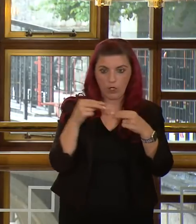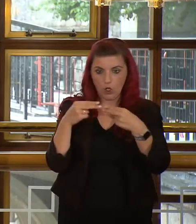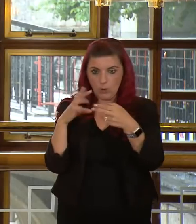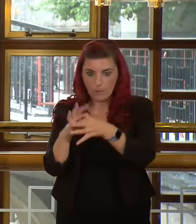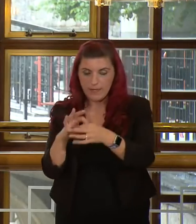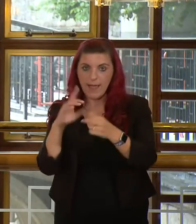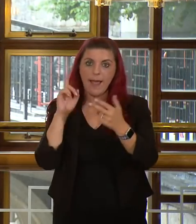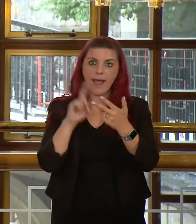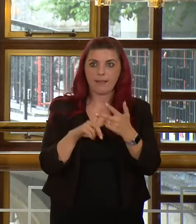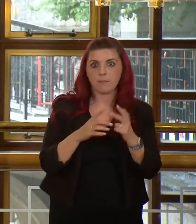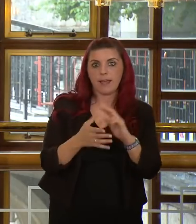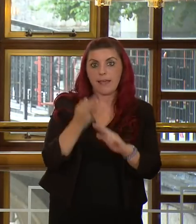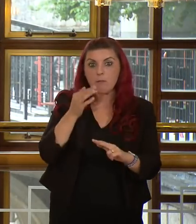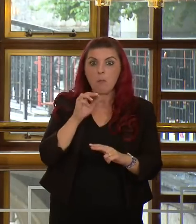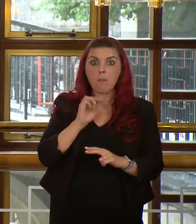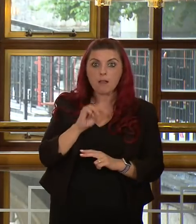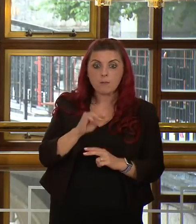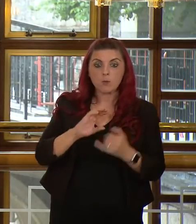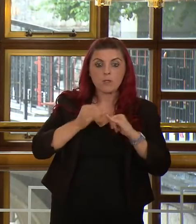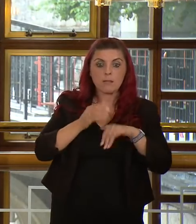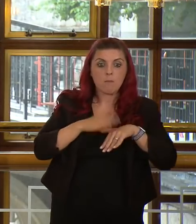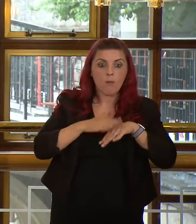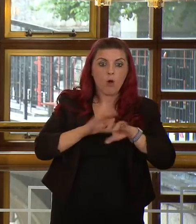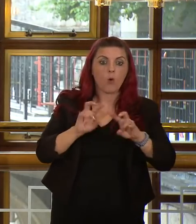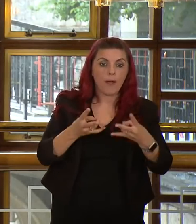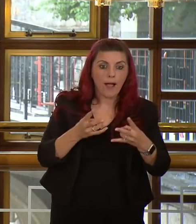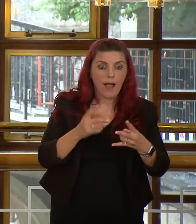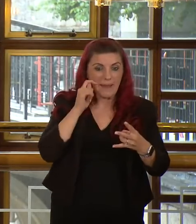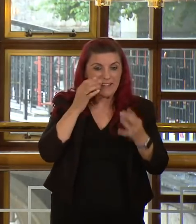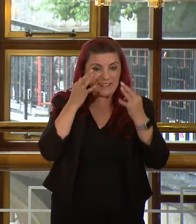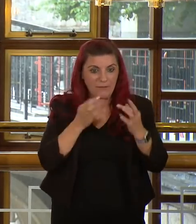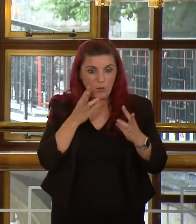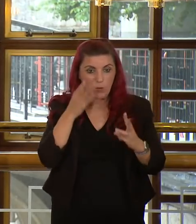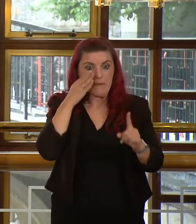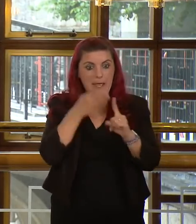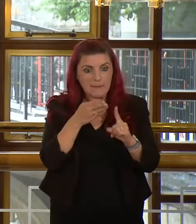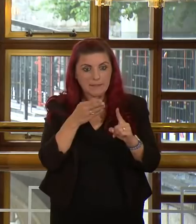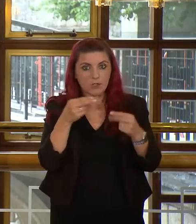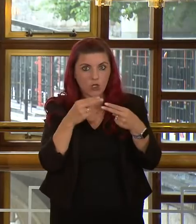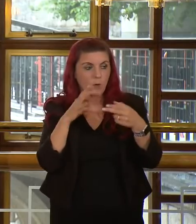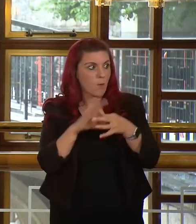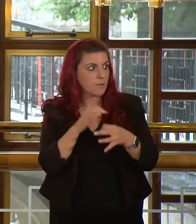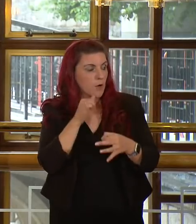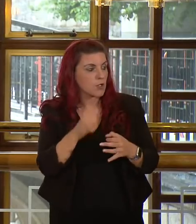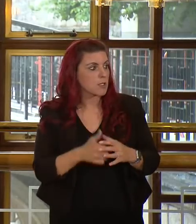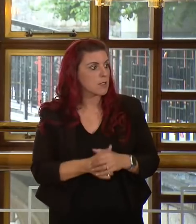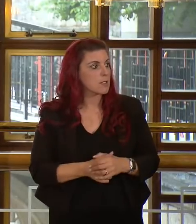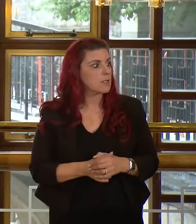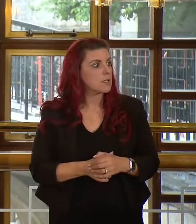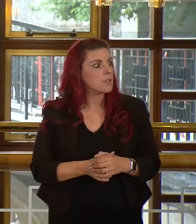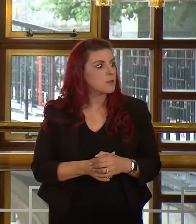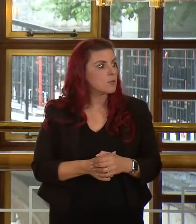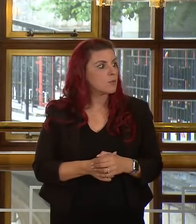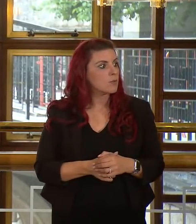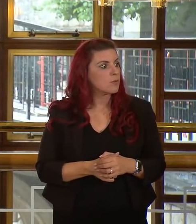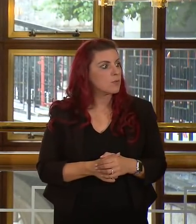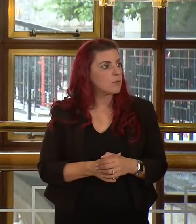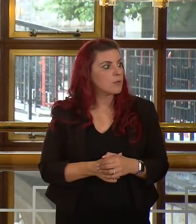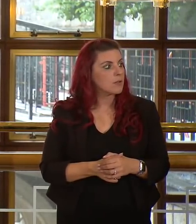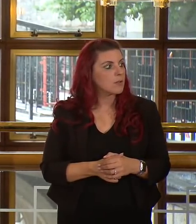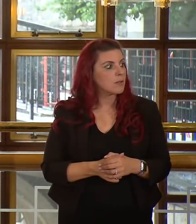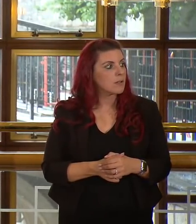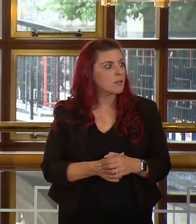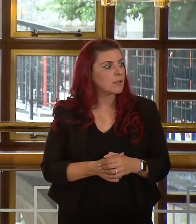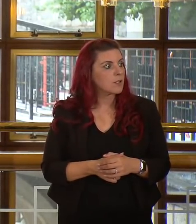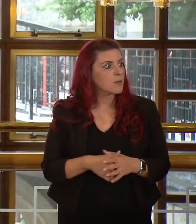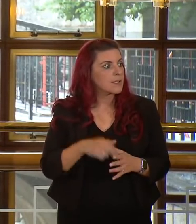had it been possible to test more people more quickly, I think we definitely would have done that. One caveat, you know what role you might have in the next couple of weeks. You